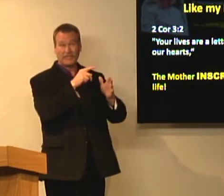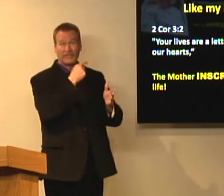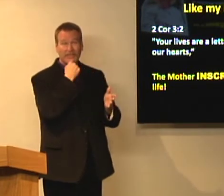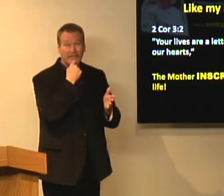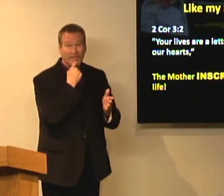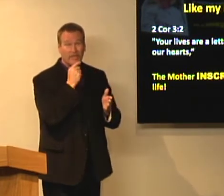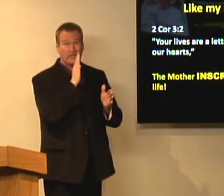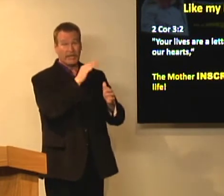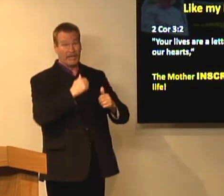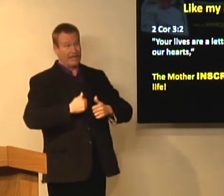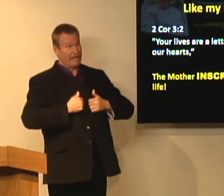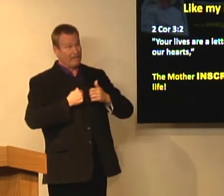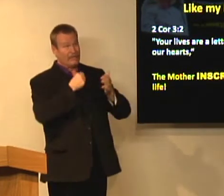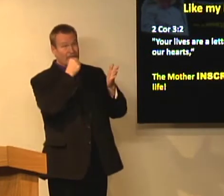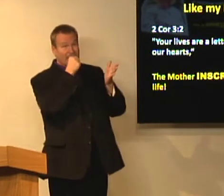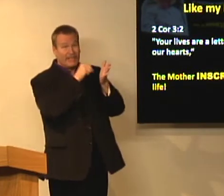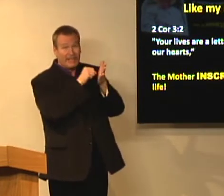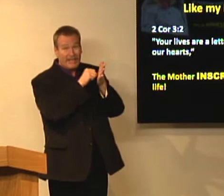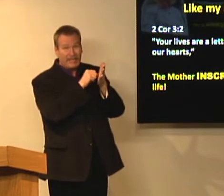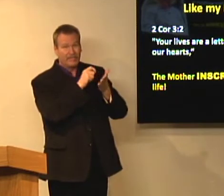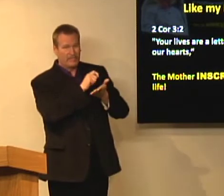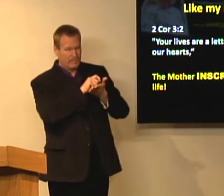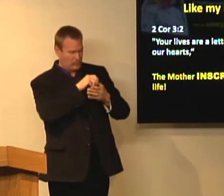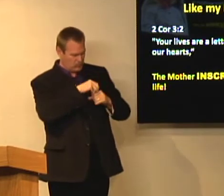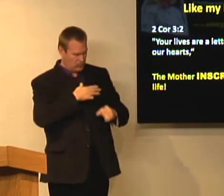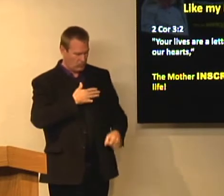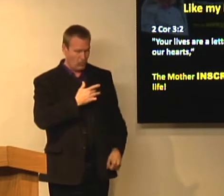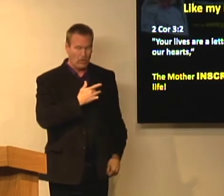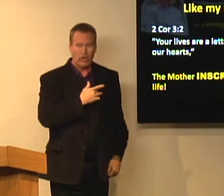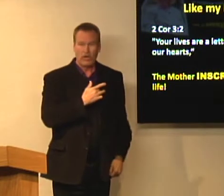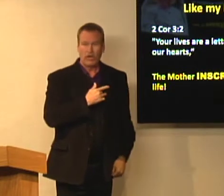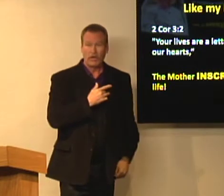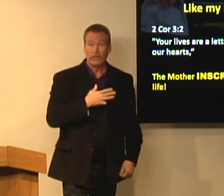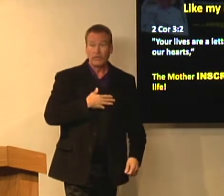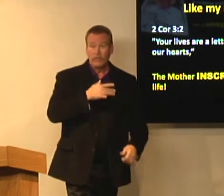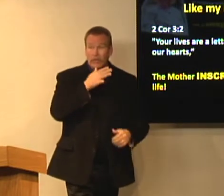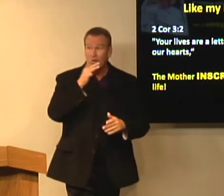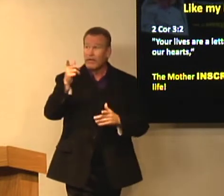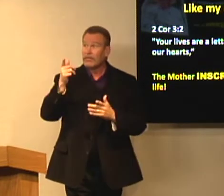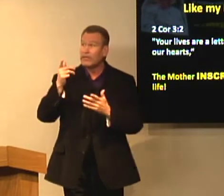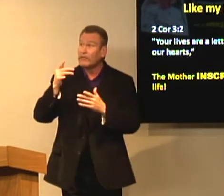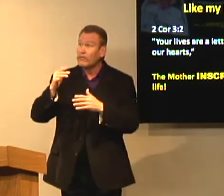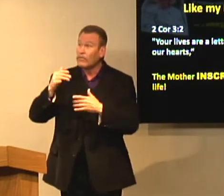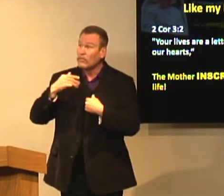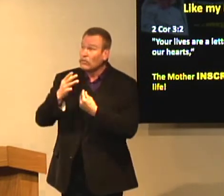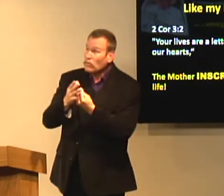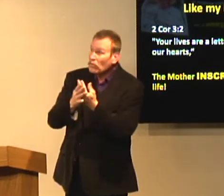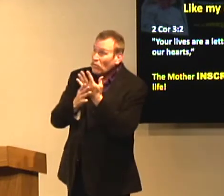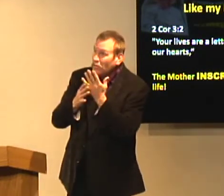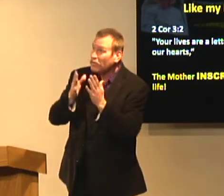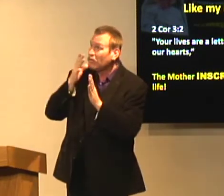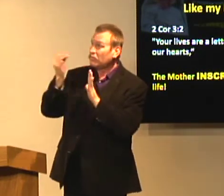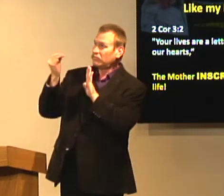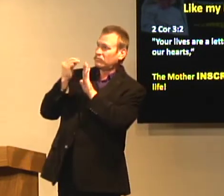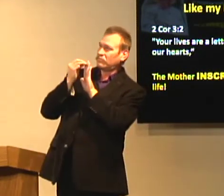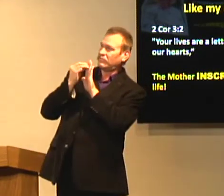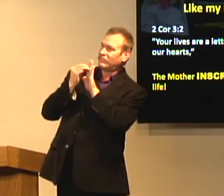2 Corinthians chapter 3, verse 2, it says, "Your lives are a letter written in our hearts."